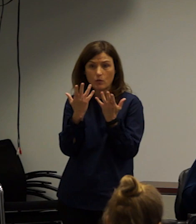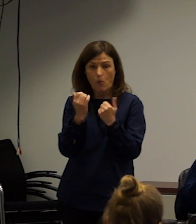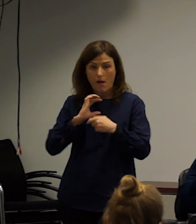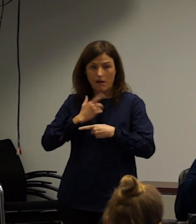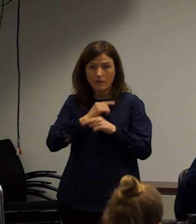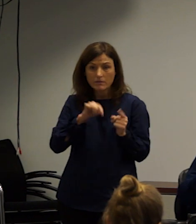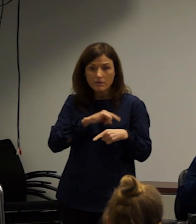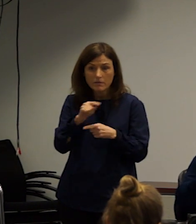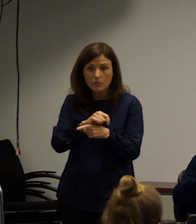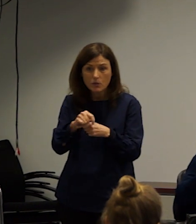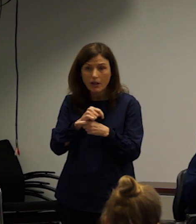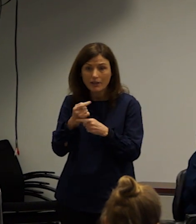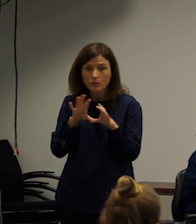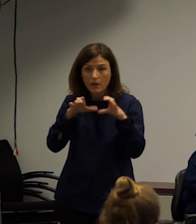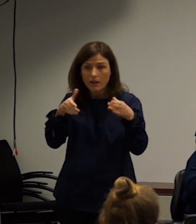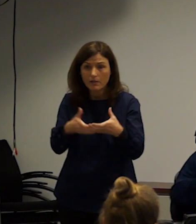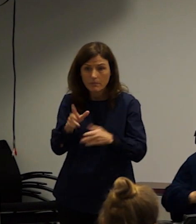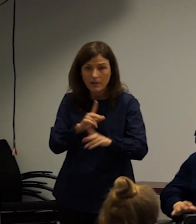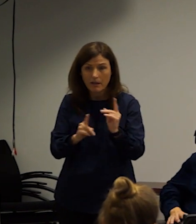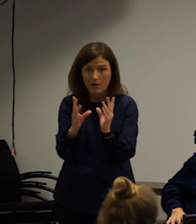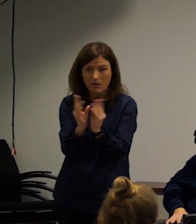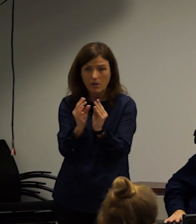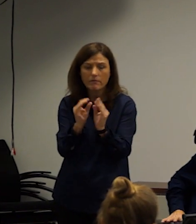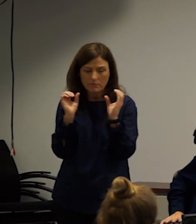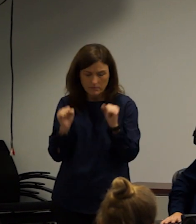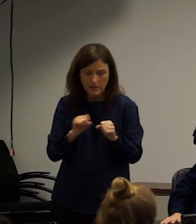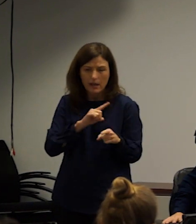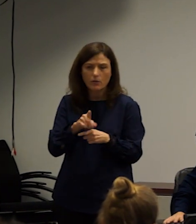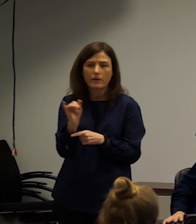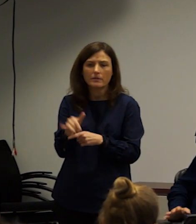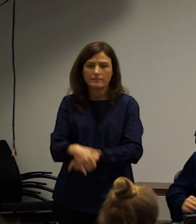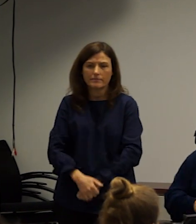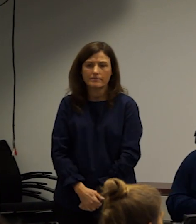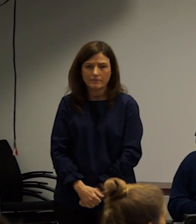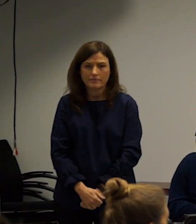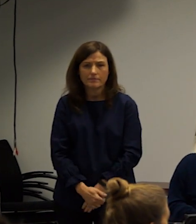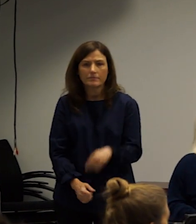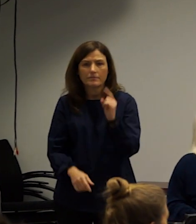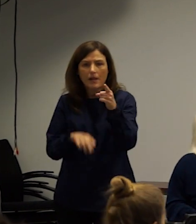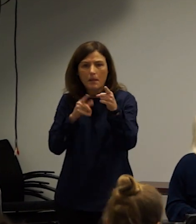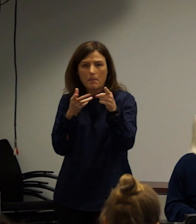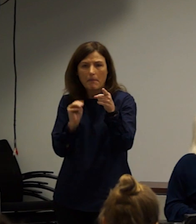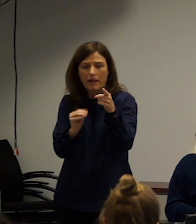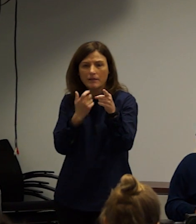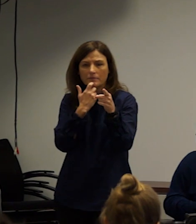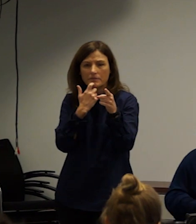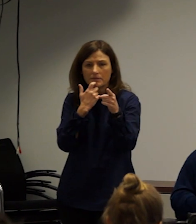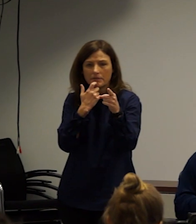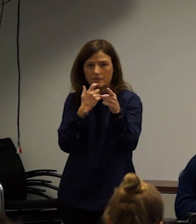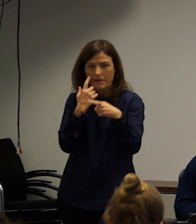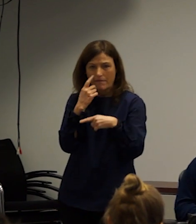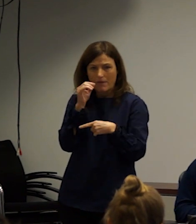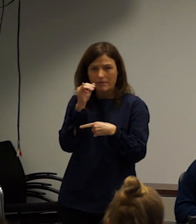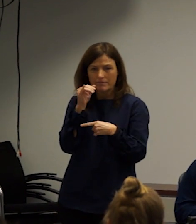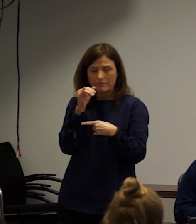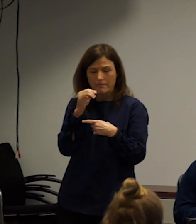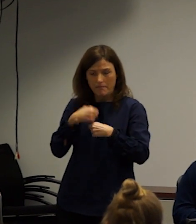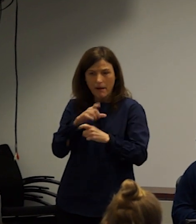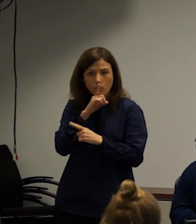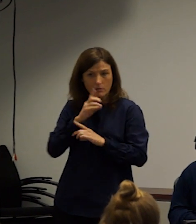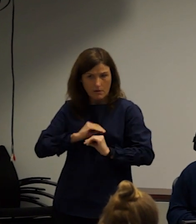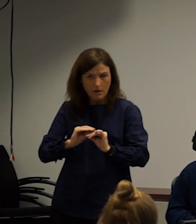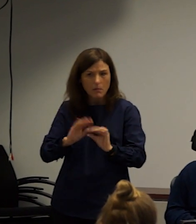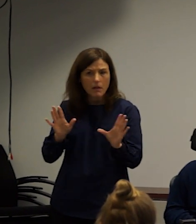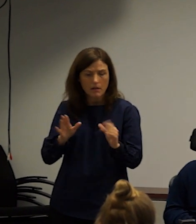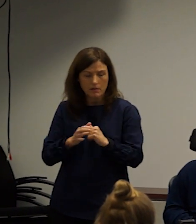train a group of people at a conference, we could do that. Absolutely. Yeah, Pam. So just so I'm clear,